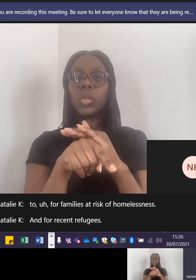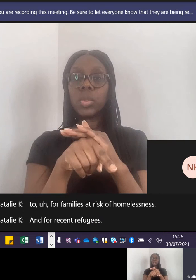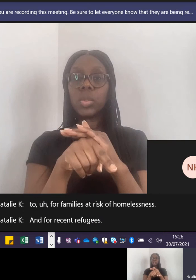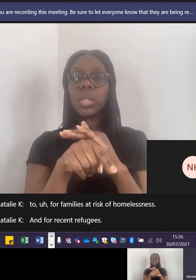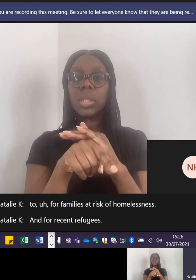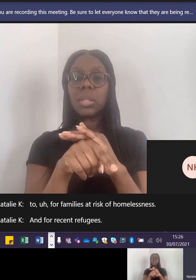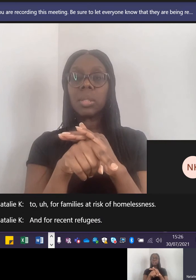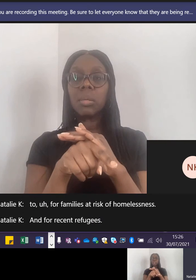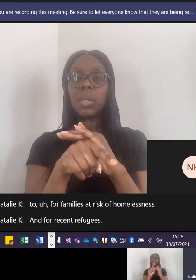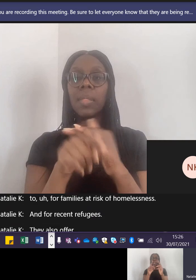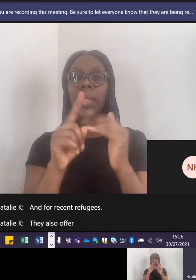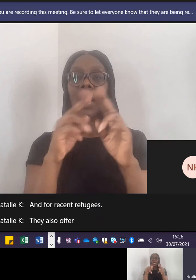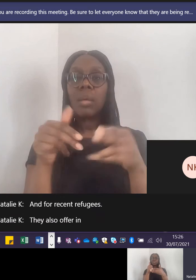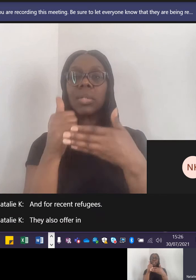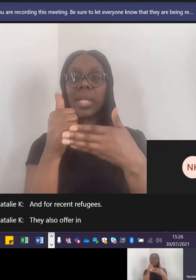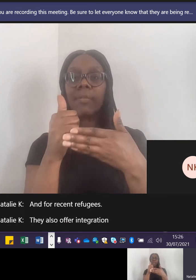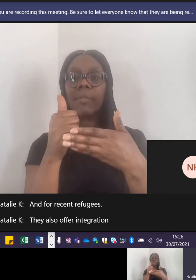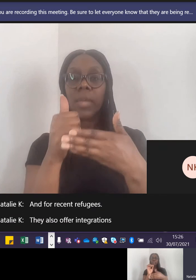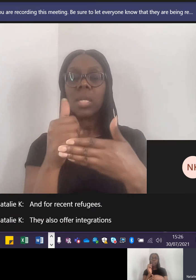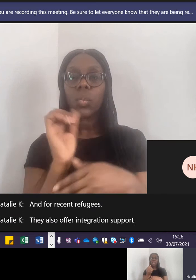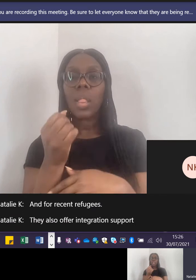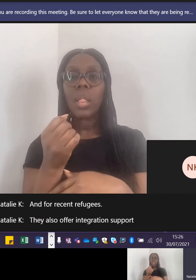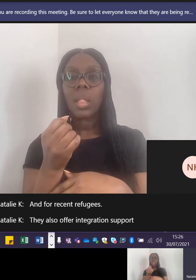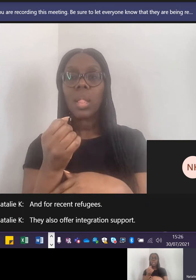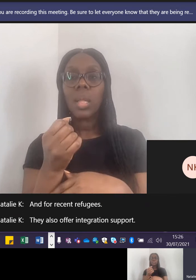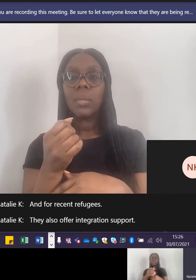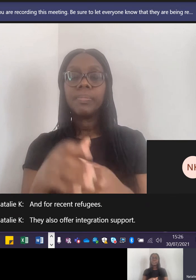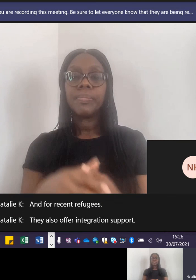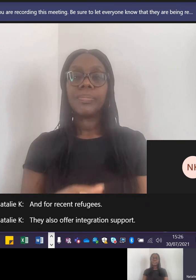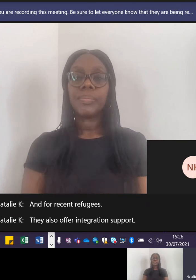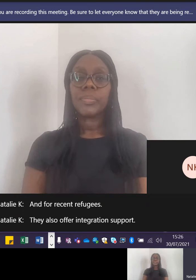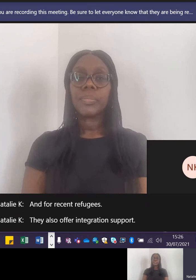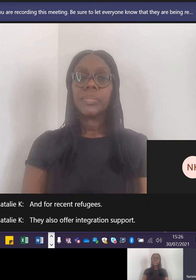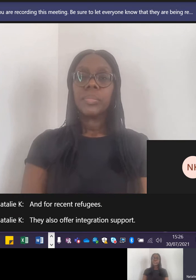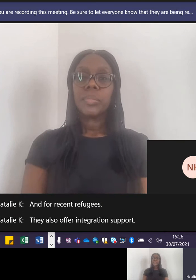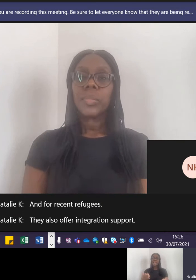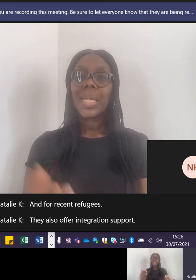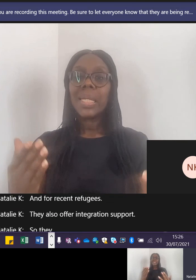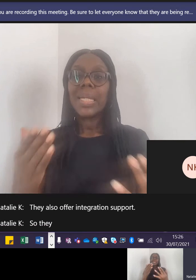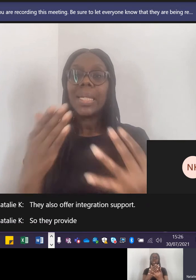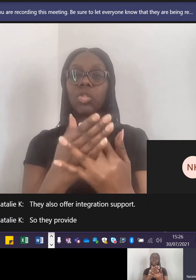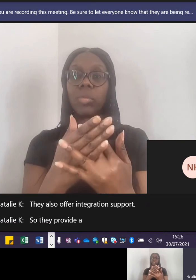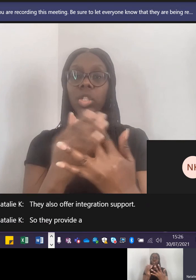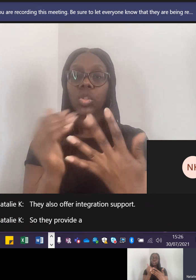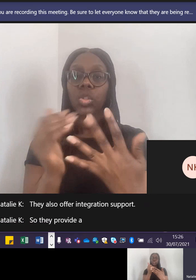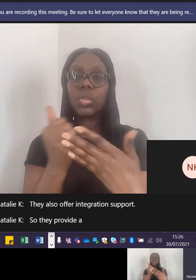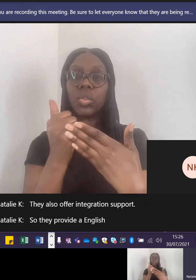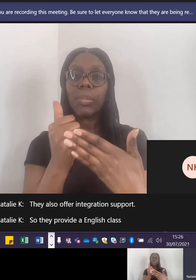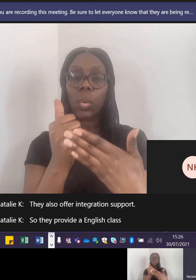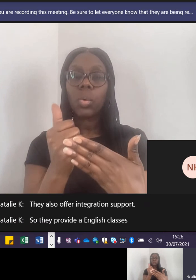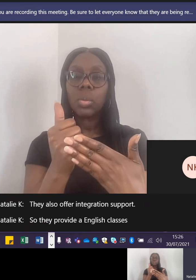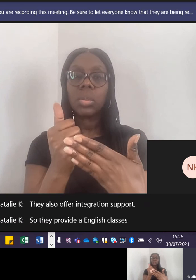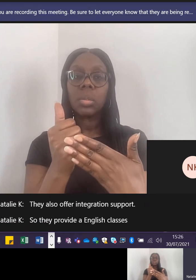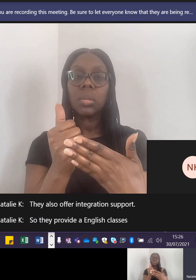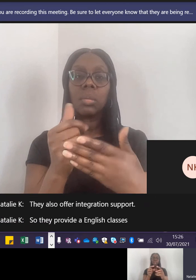They also offer integration support. So they provide English